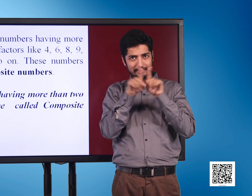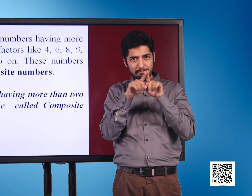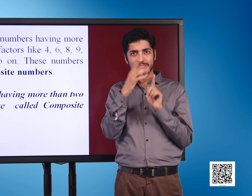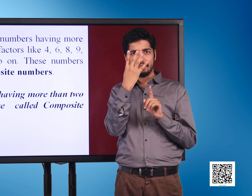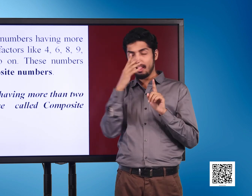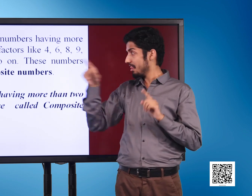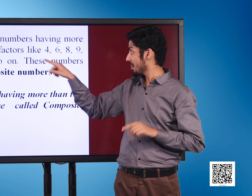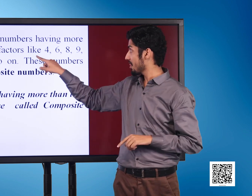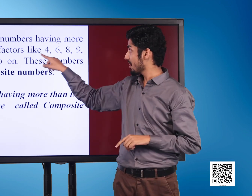Like 4,